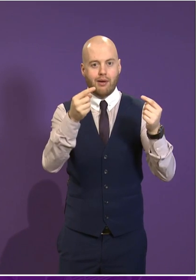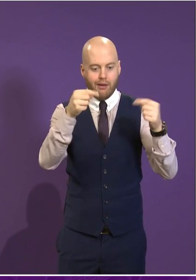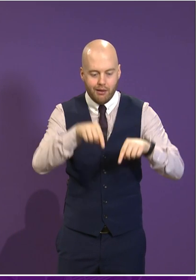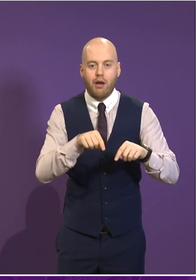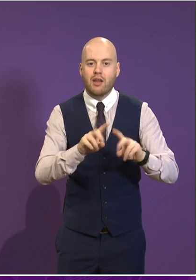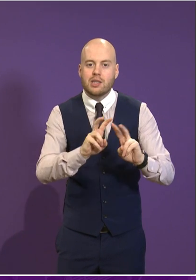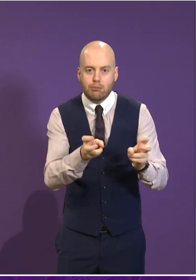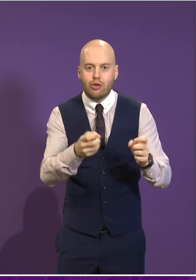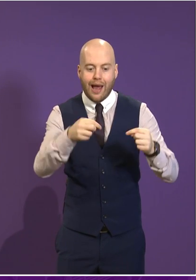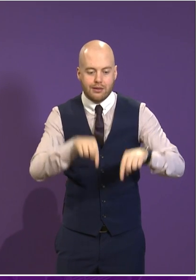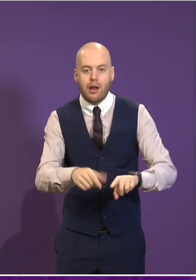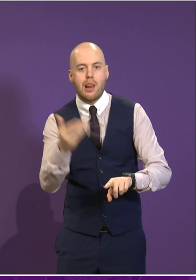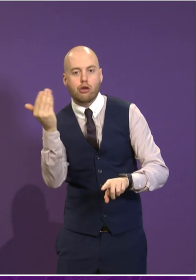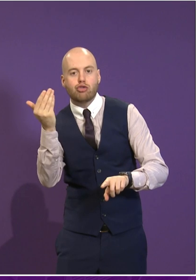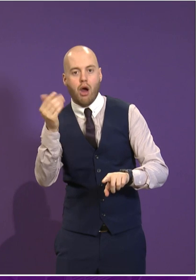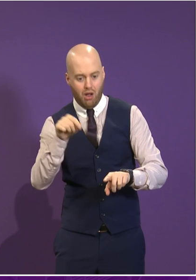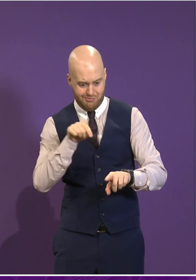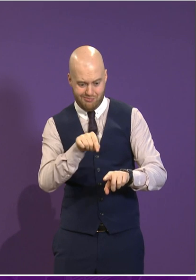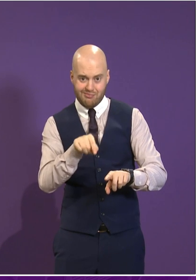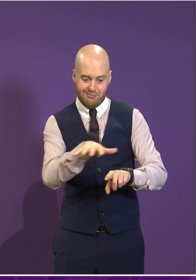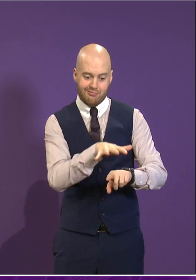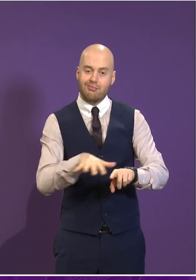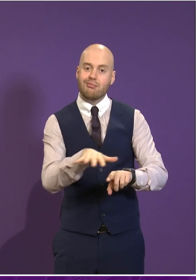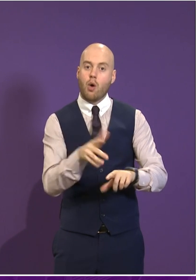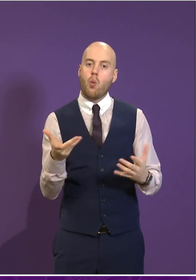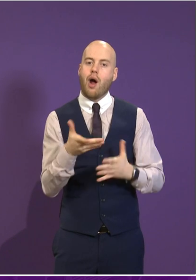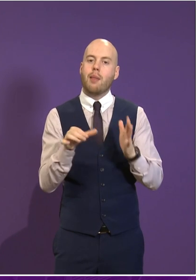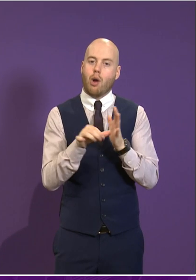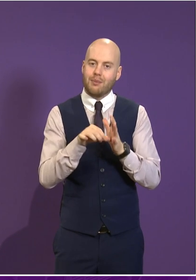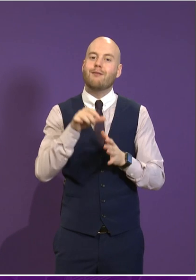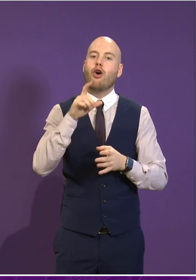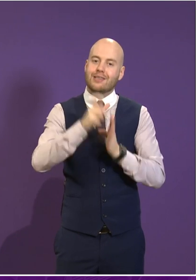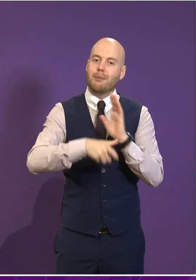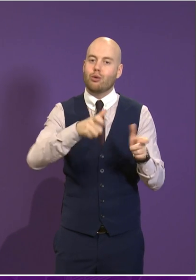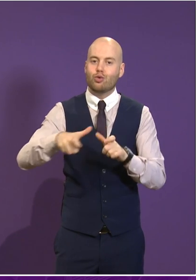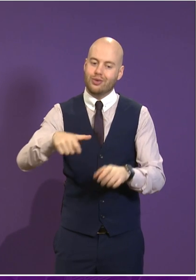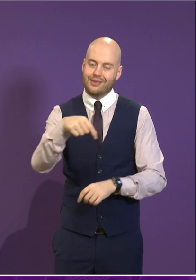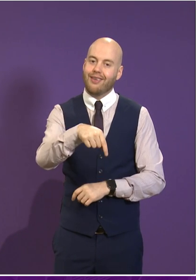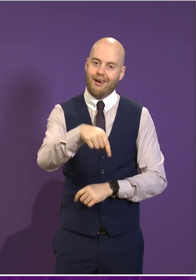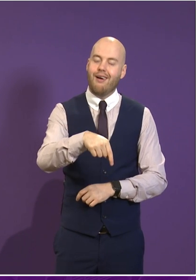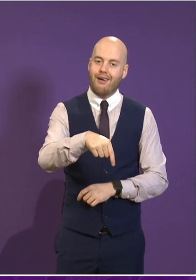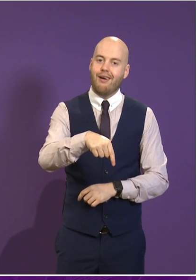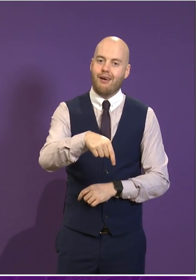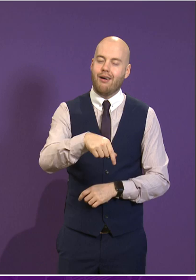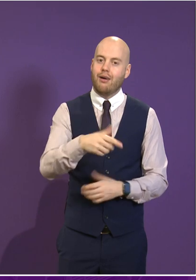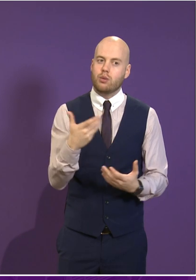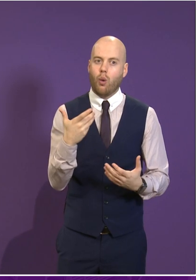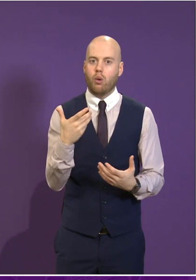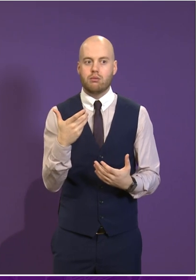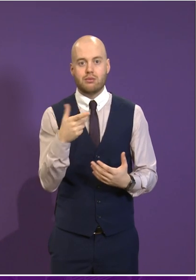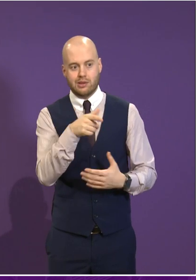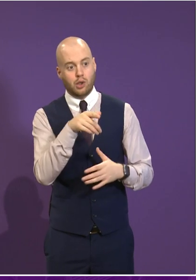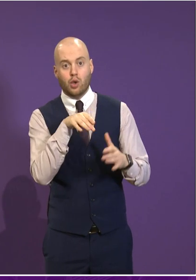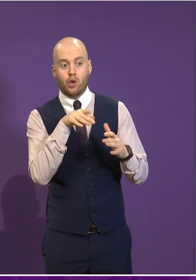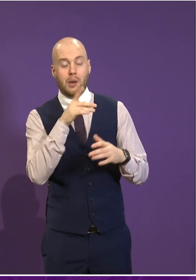causing a problem to the disabled student. So, again, looking at this going forward, without being too cruel, can we have some